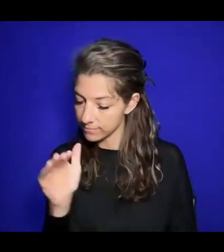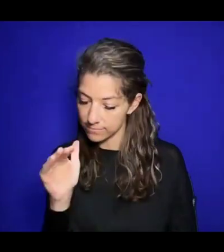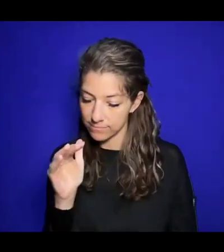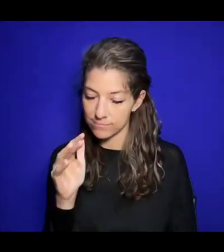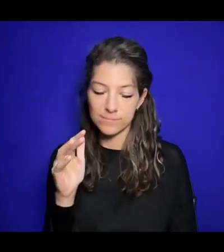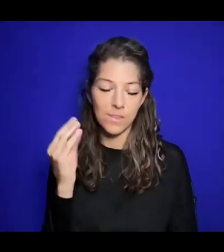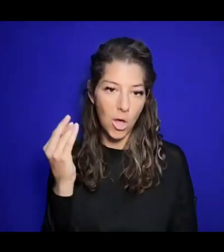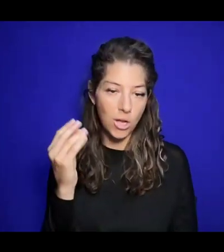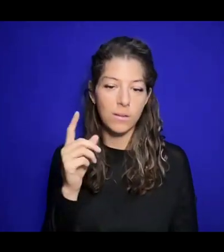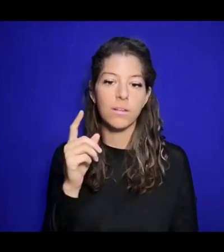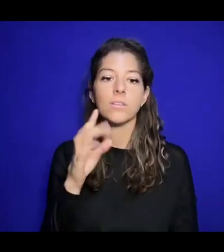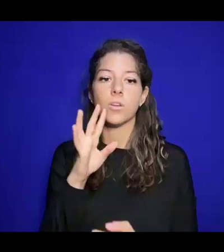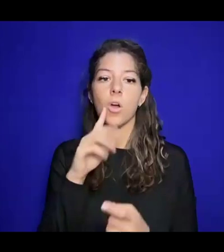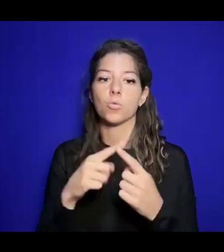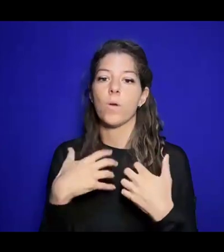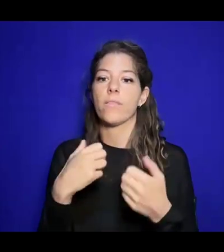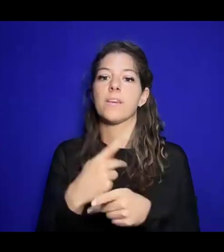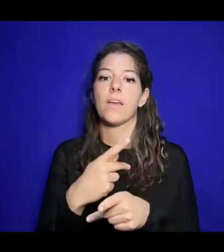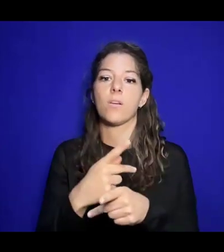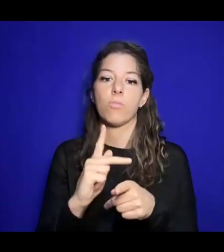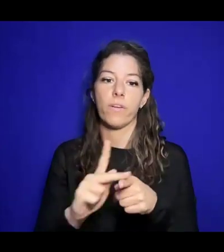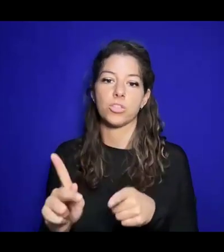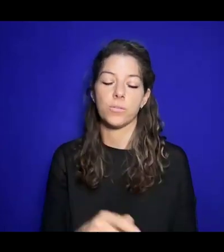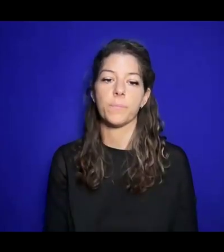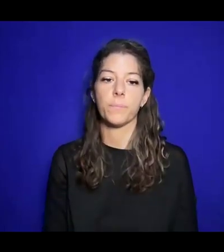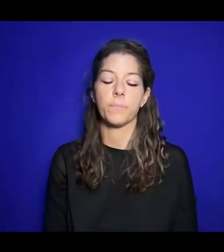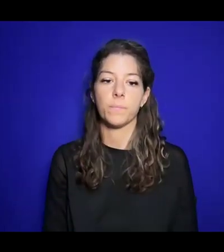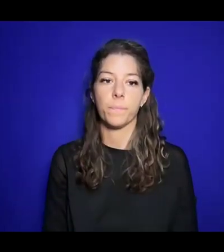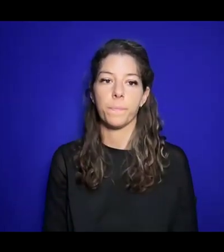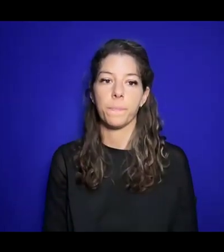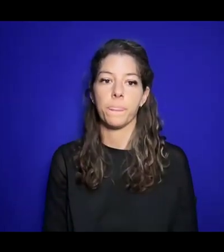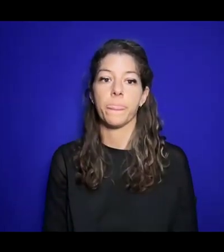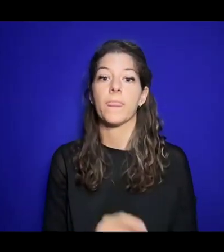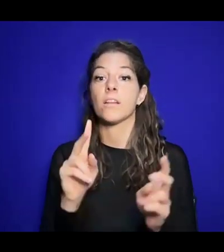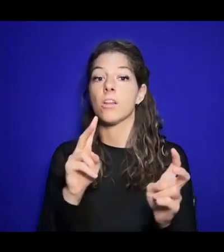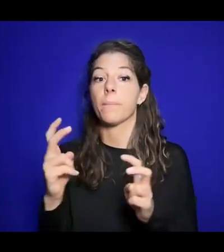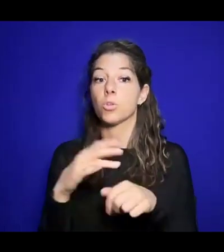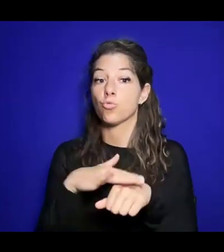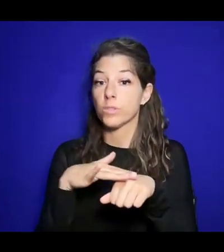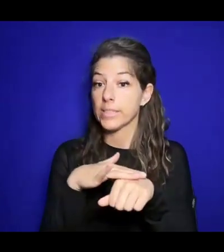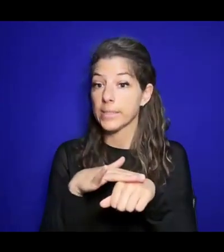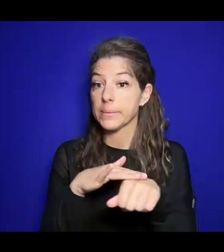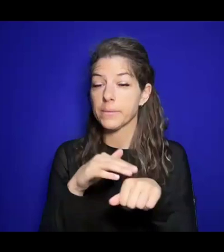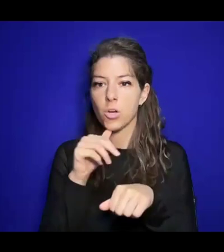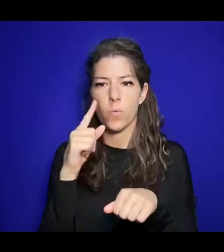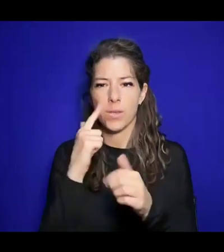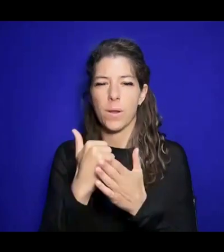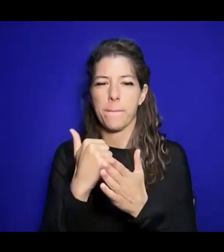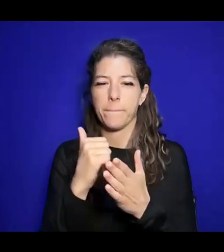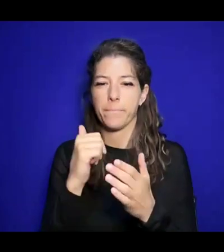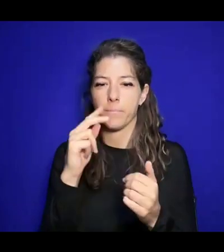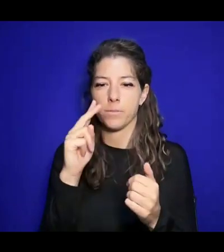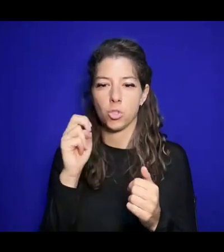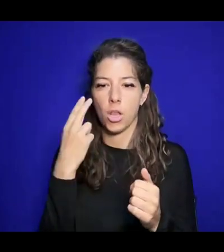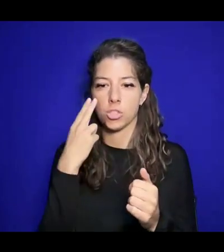out thought. Talk to your healthcare professional. There are topical creams. I don't think that this would help in a